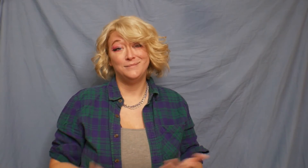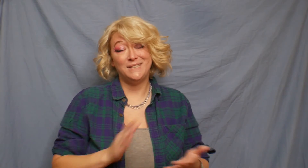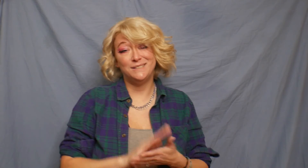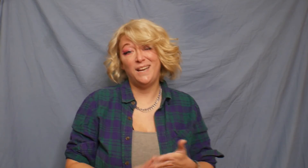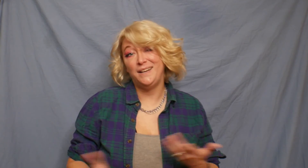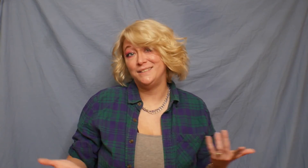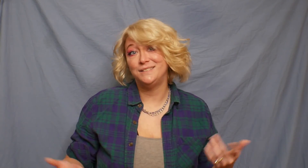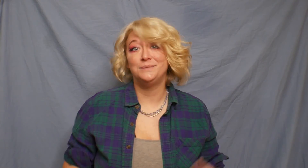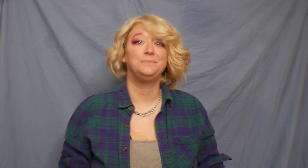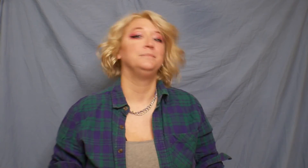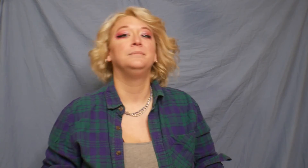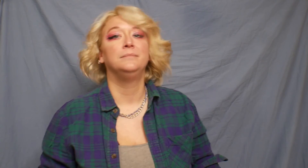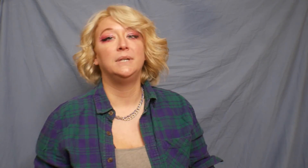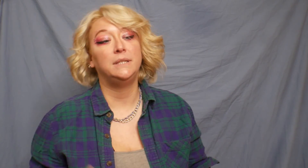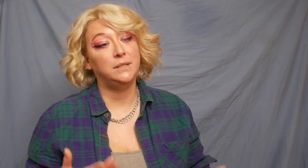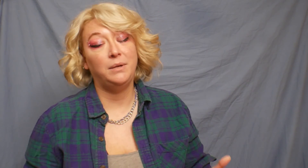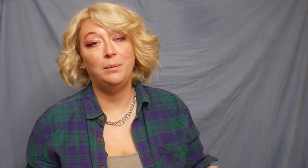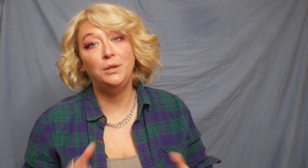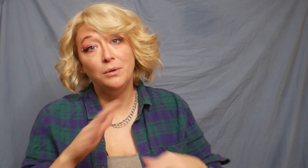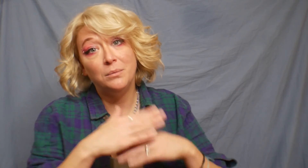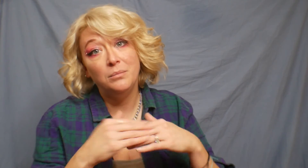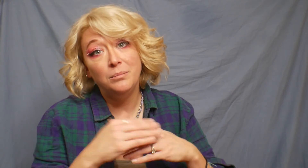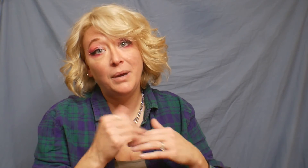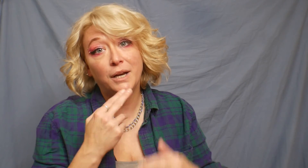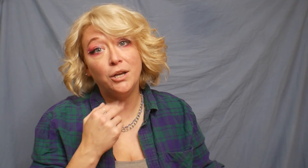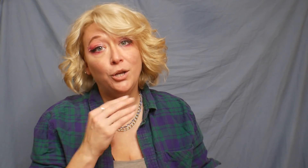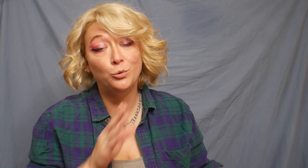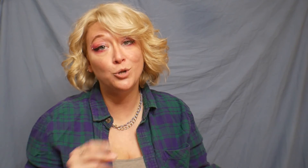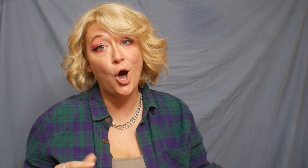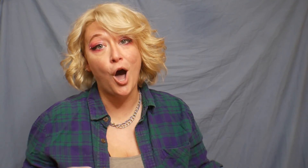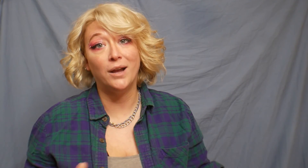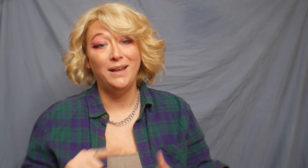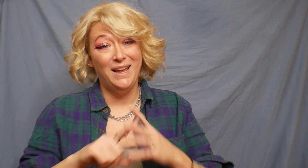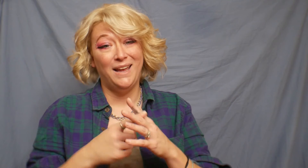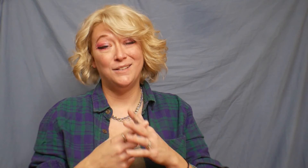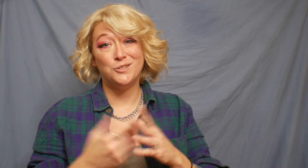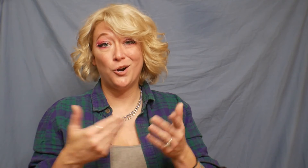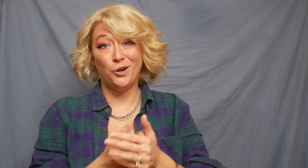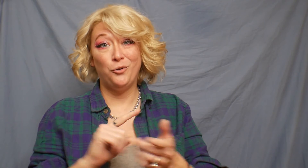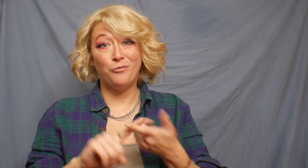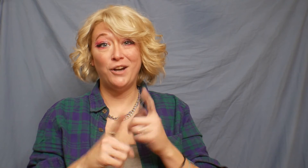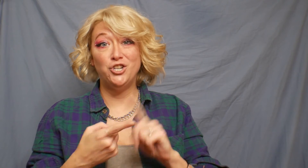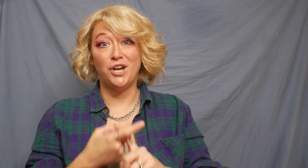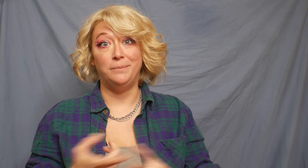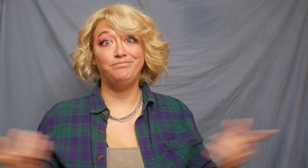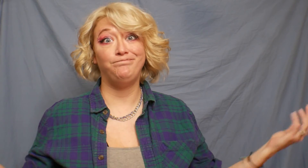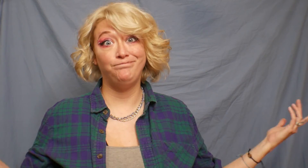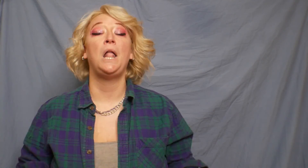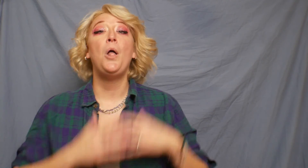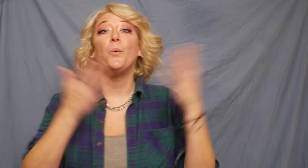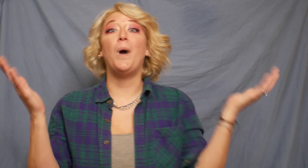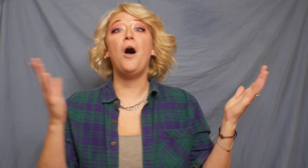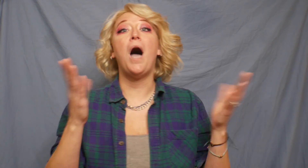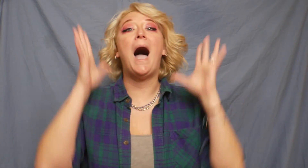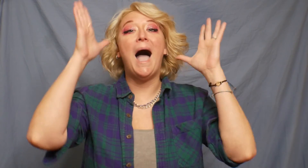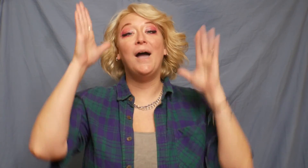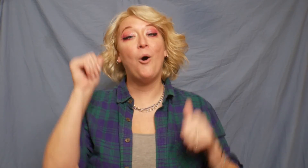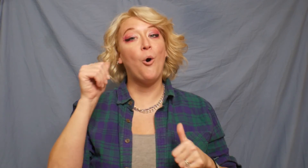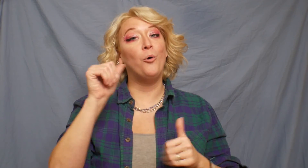That's nice. And then maybe you can pet a cute dog and start a new friendship. Well, I hope